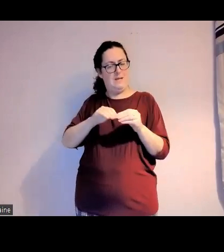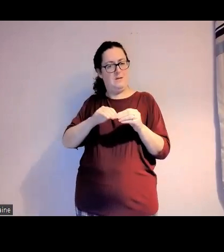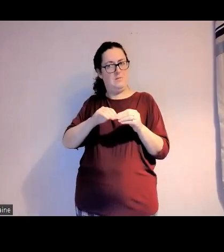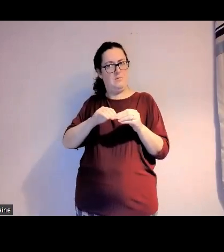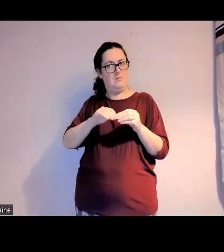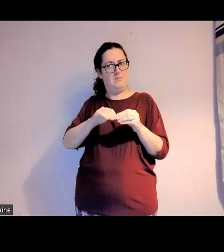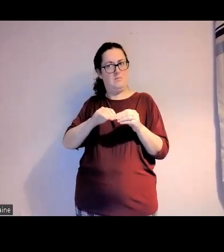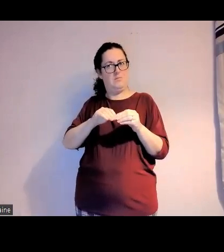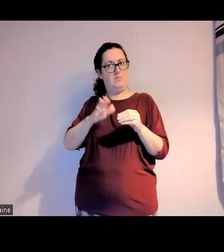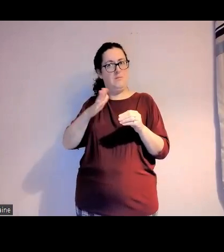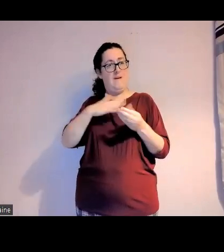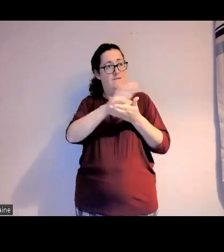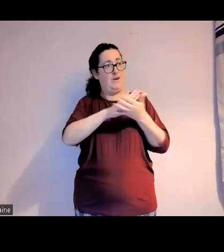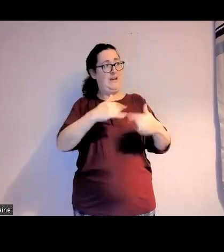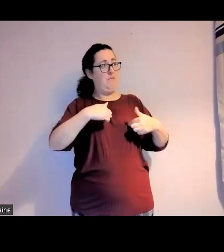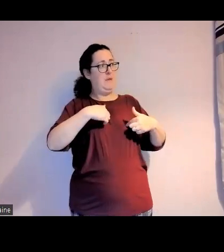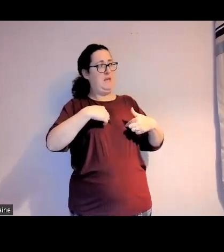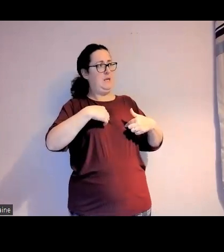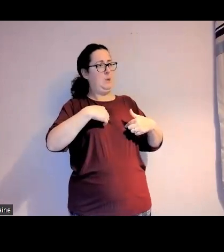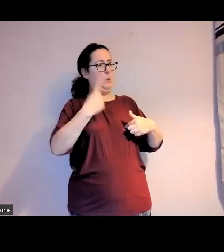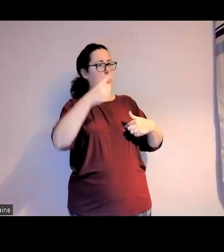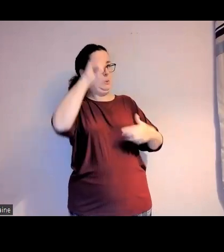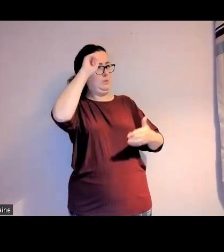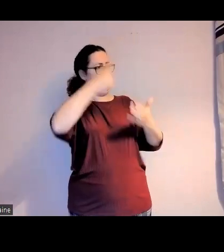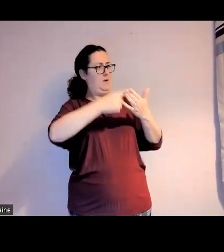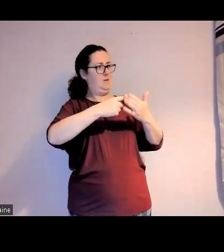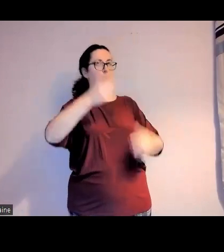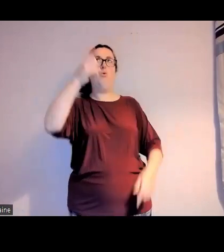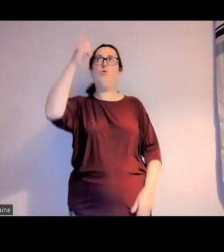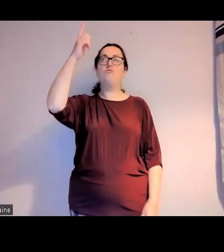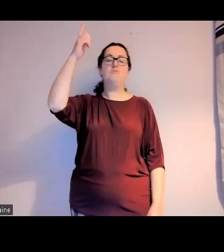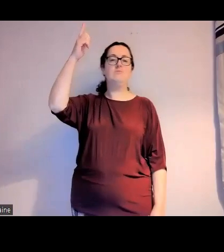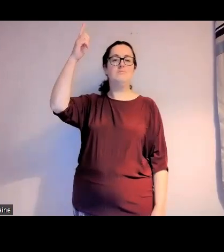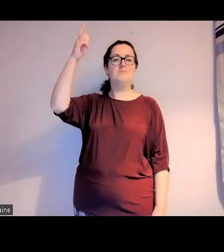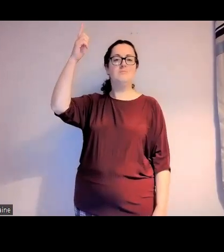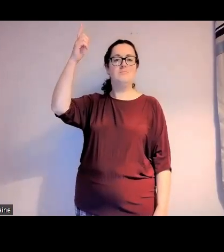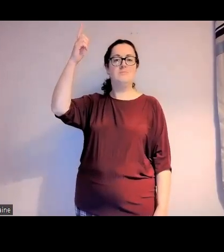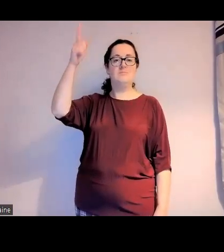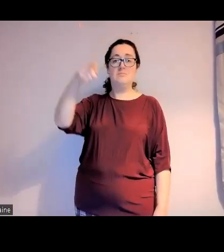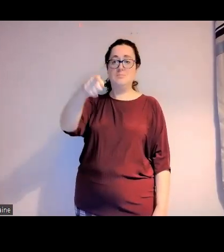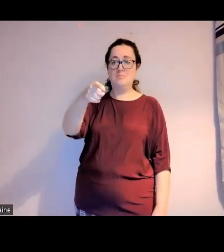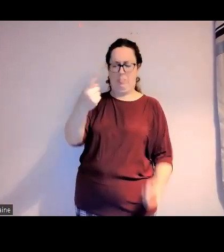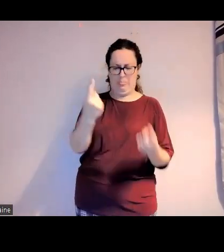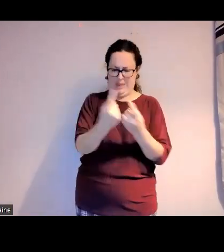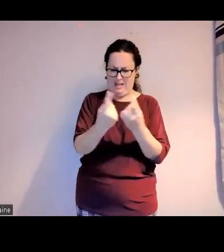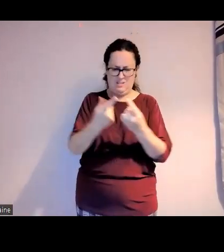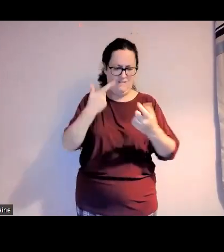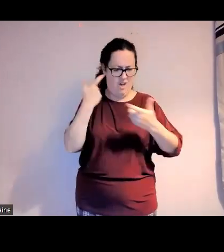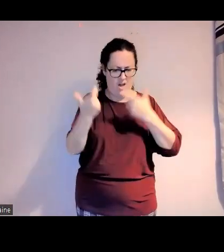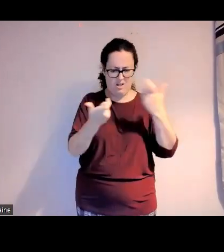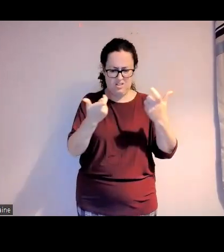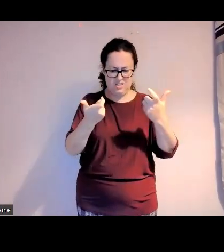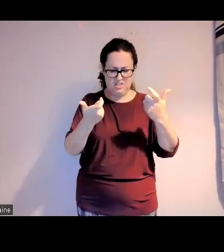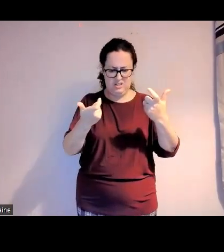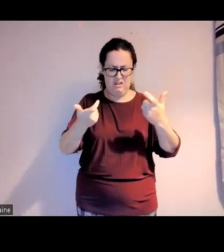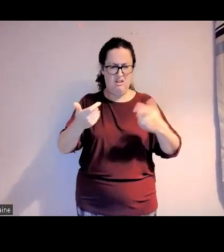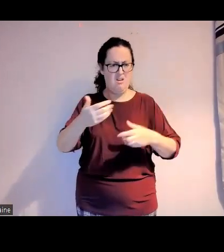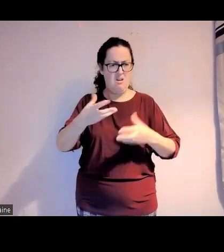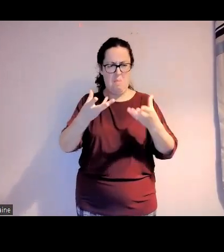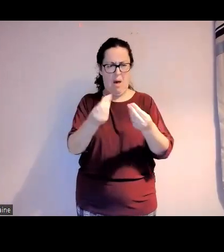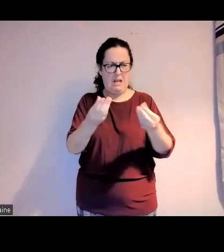too? I'll let God decide that one. And now you found some things, all the pieces churned up in that muddy